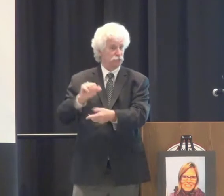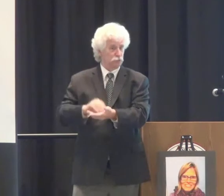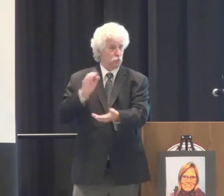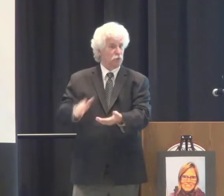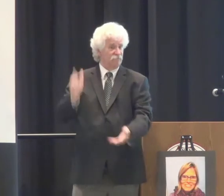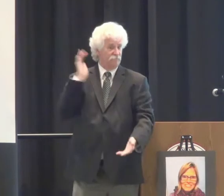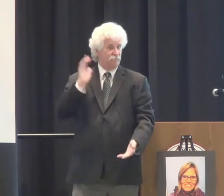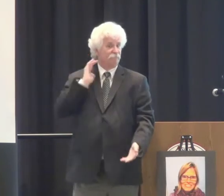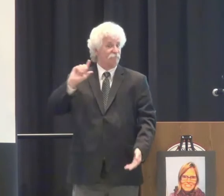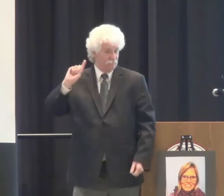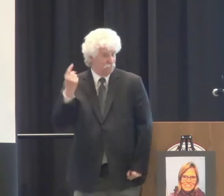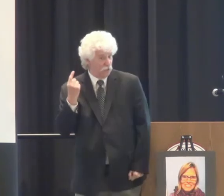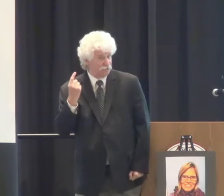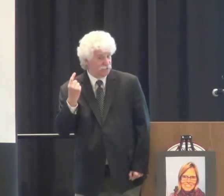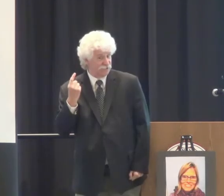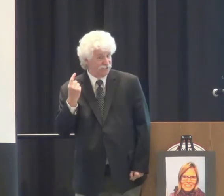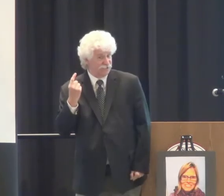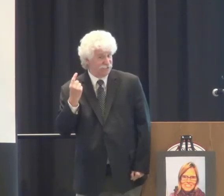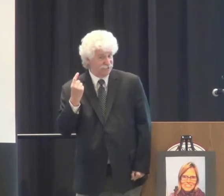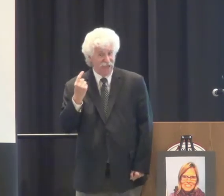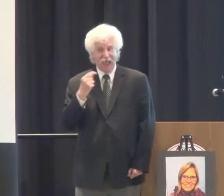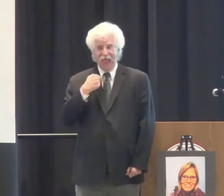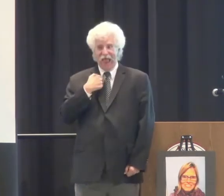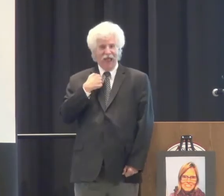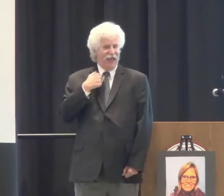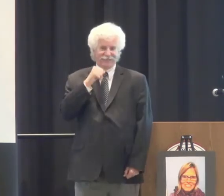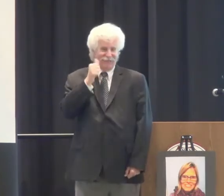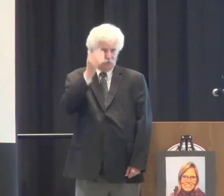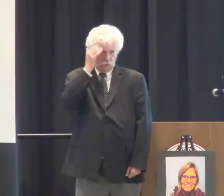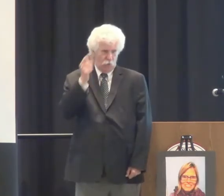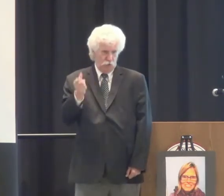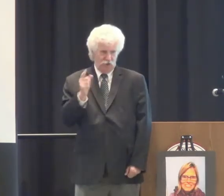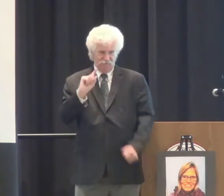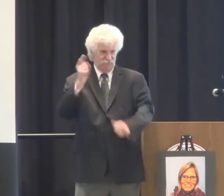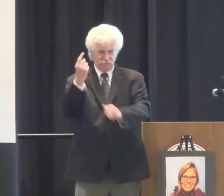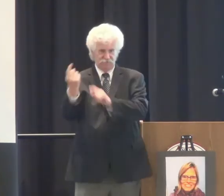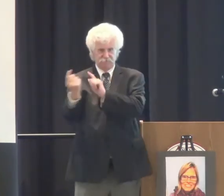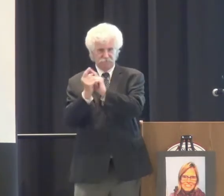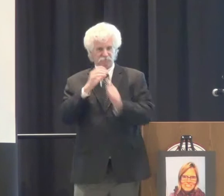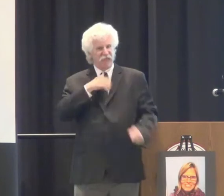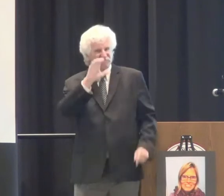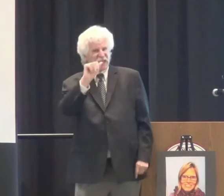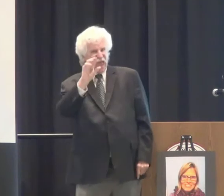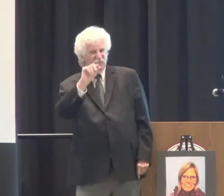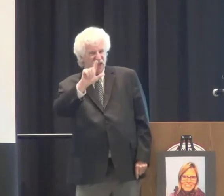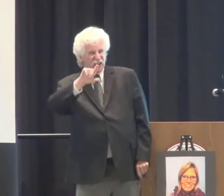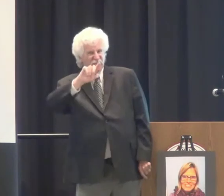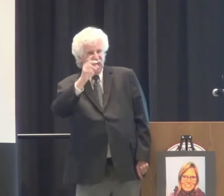students. Her, along with Carol Hadju, working at the Miller Career Transition Center,